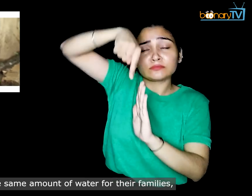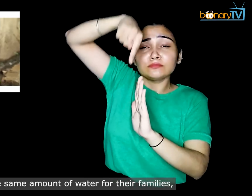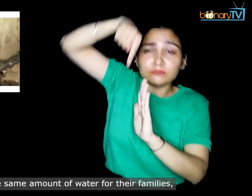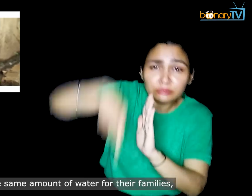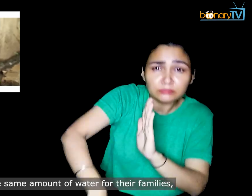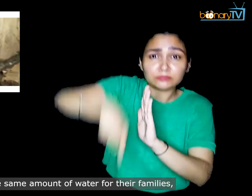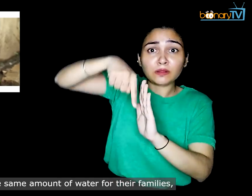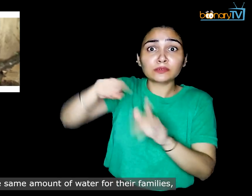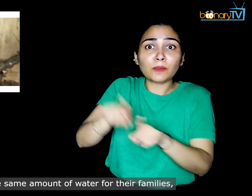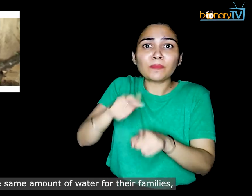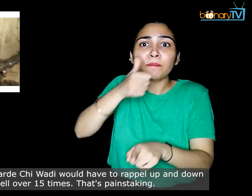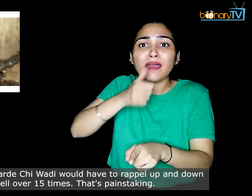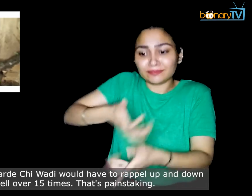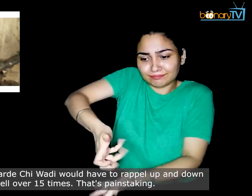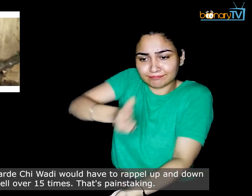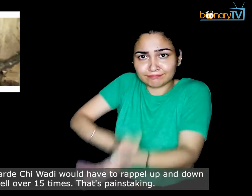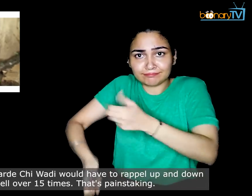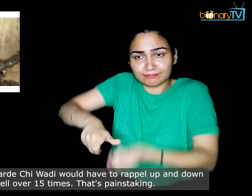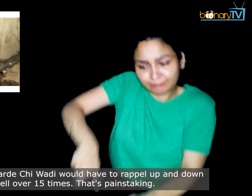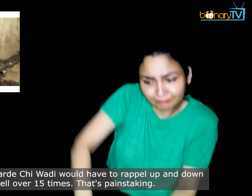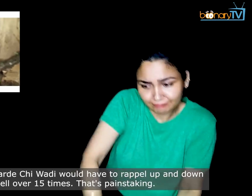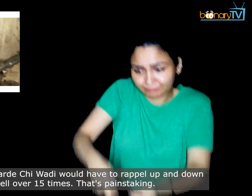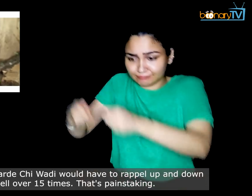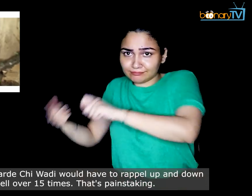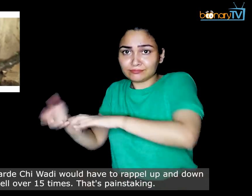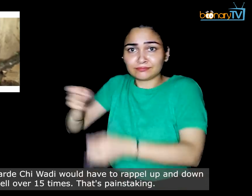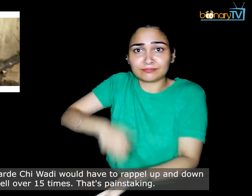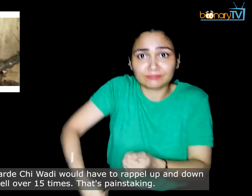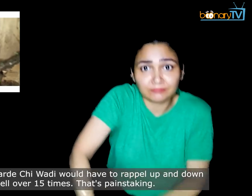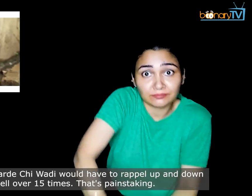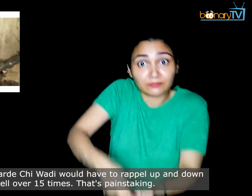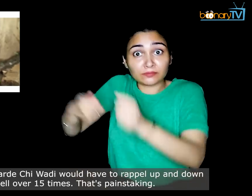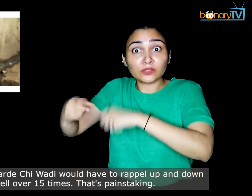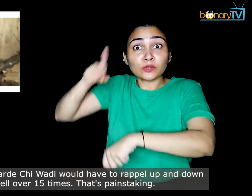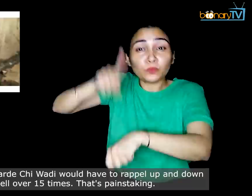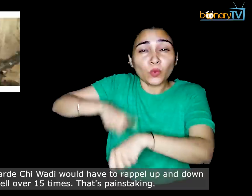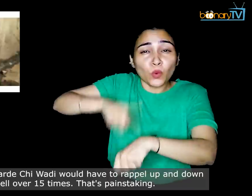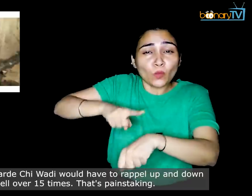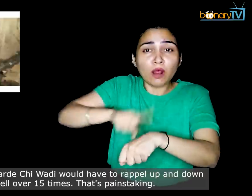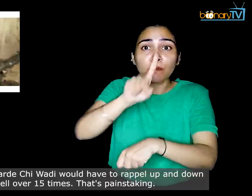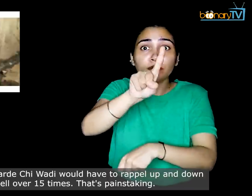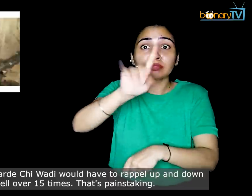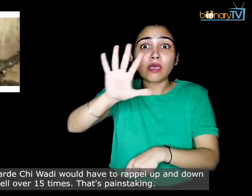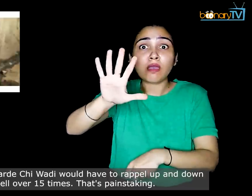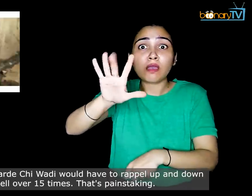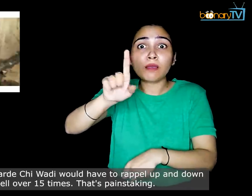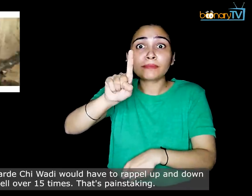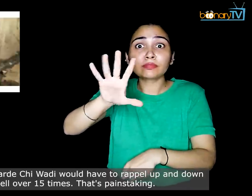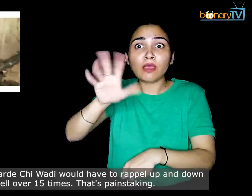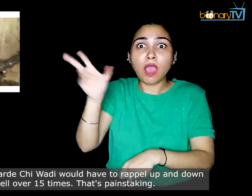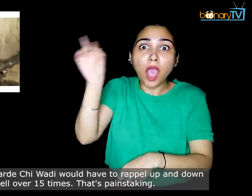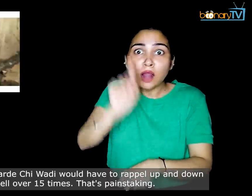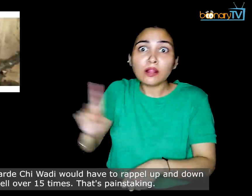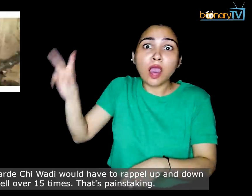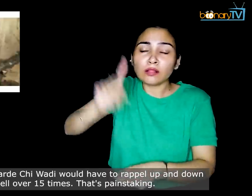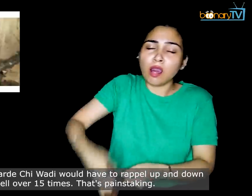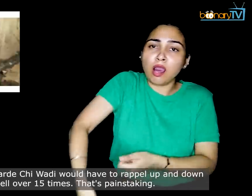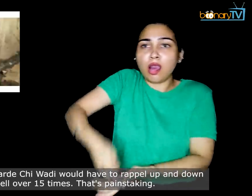their families, the women of Barde Chiwadi would have to rappel up and down the well over 15